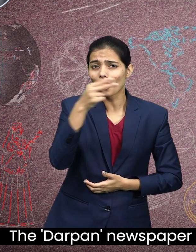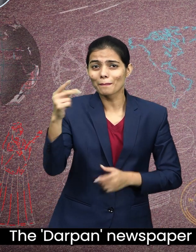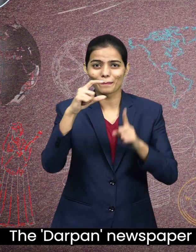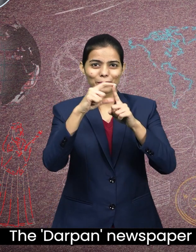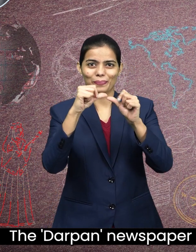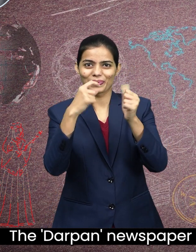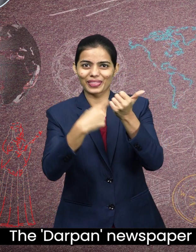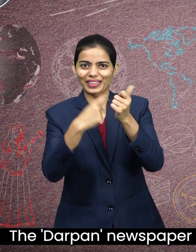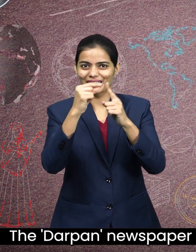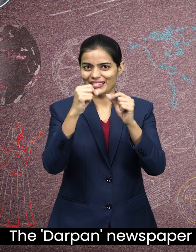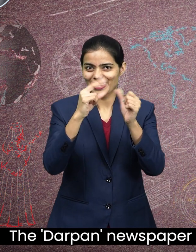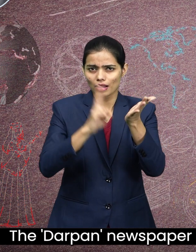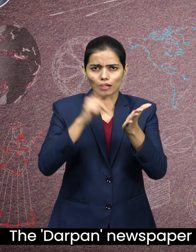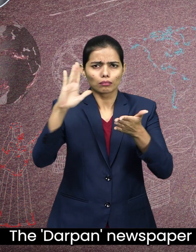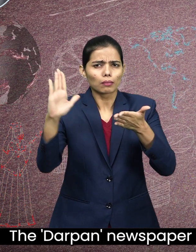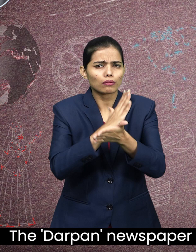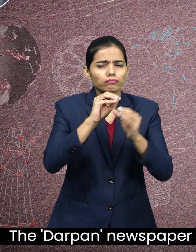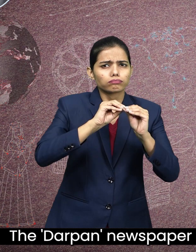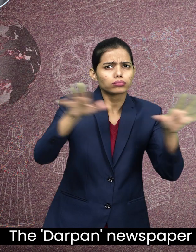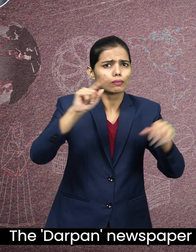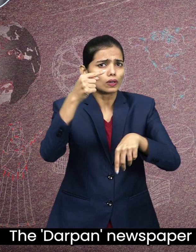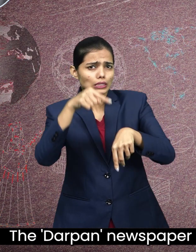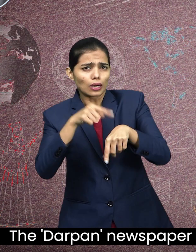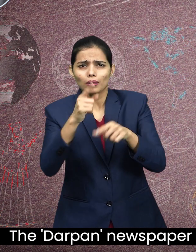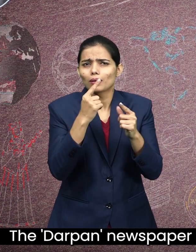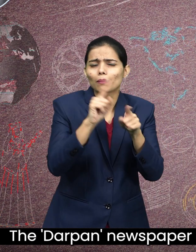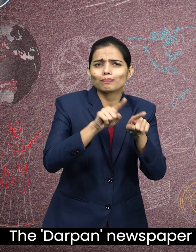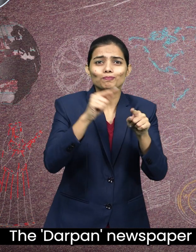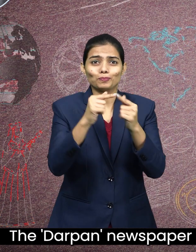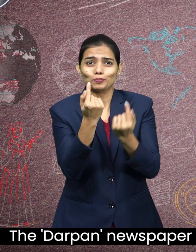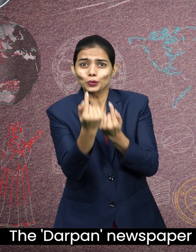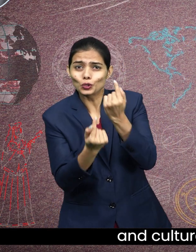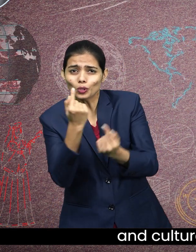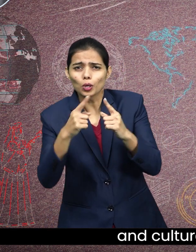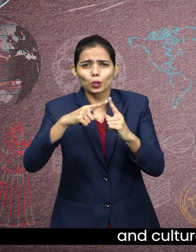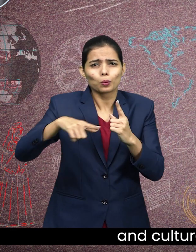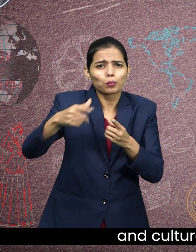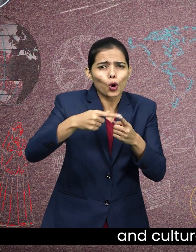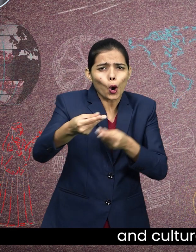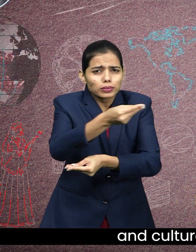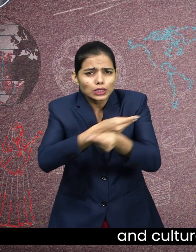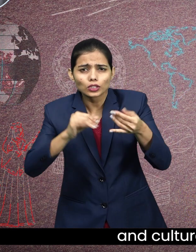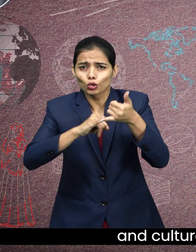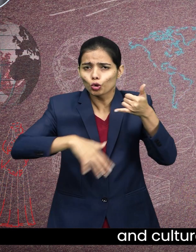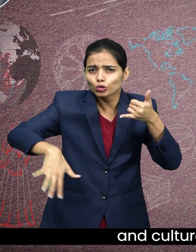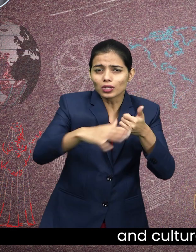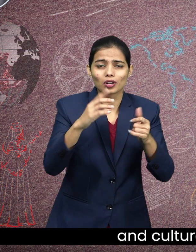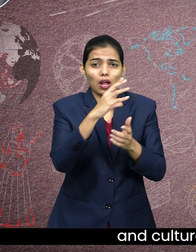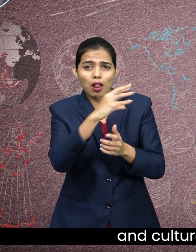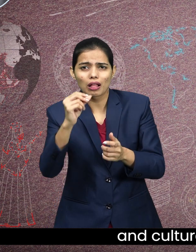The Darpan newspaper covered political, economic, social and cultural events of the